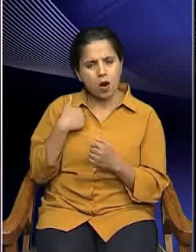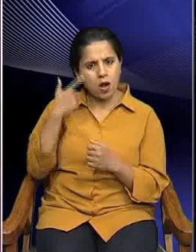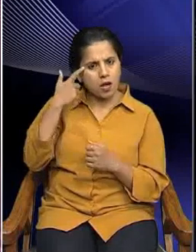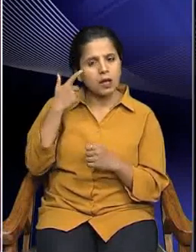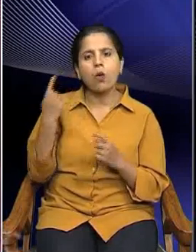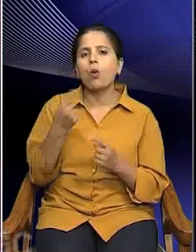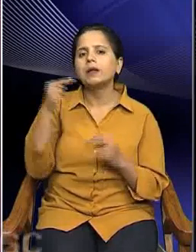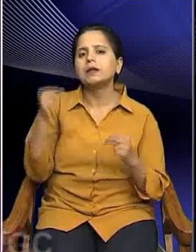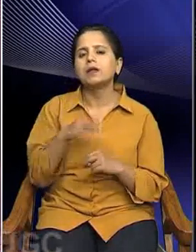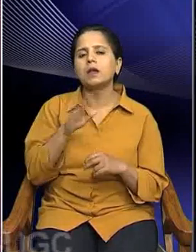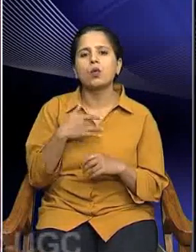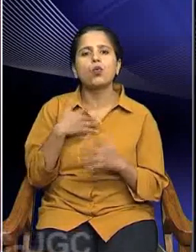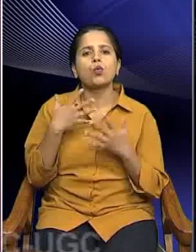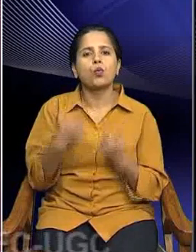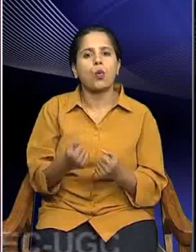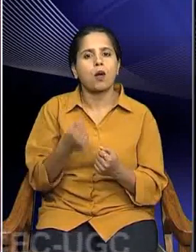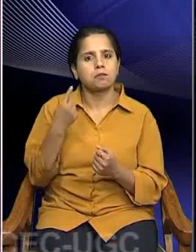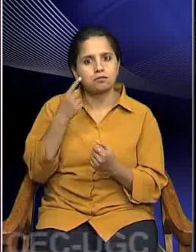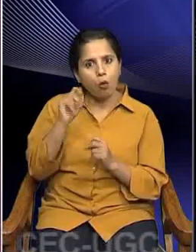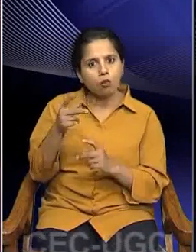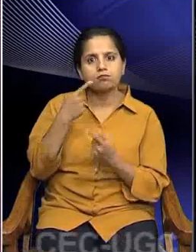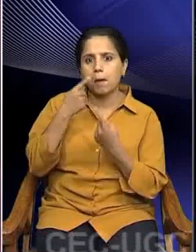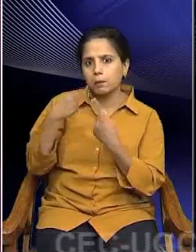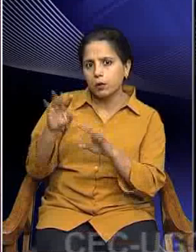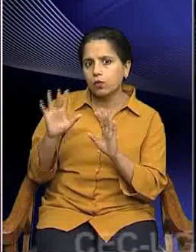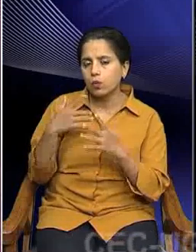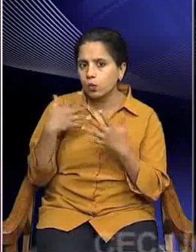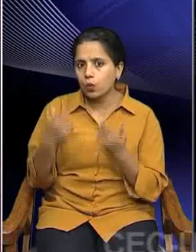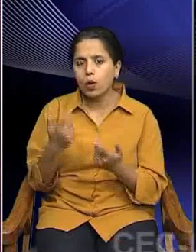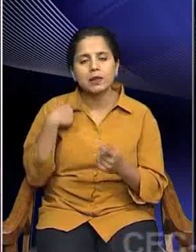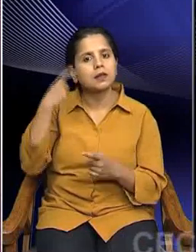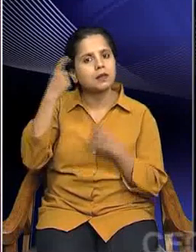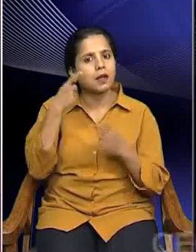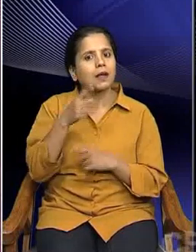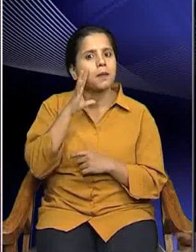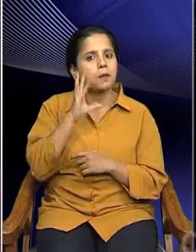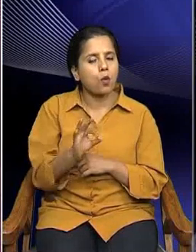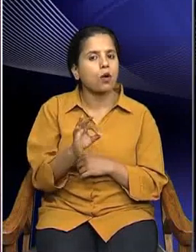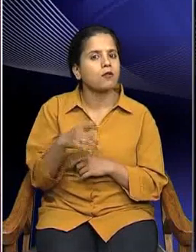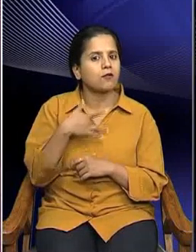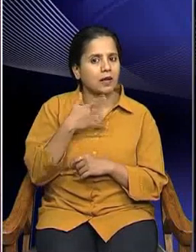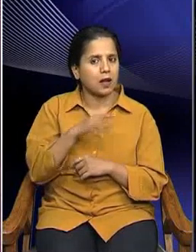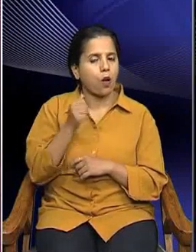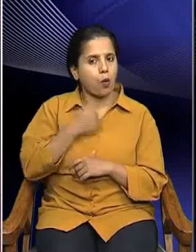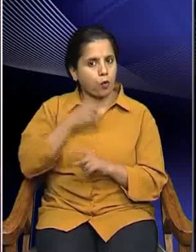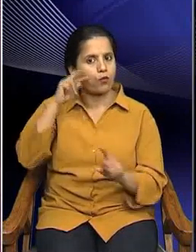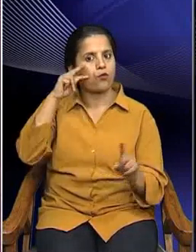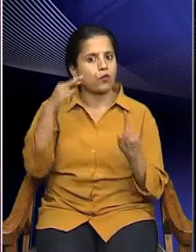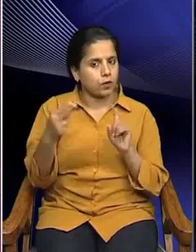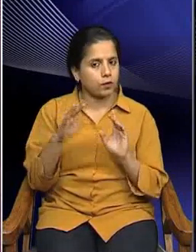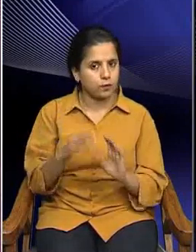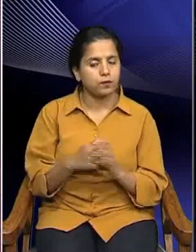need the desire to be approved by someone who she think is important from her perspective.